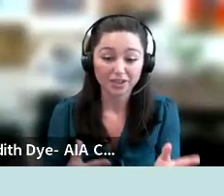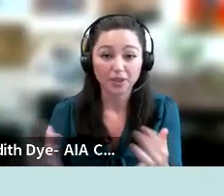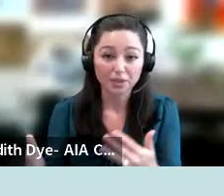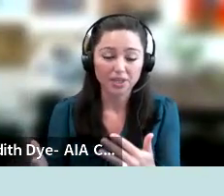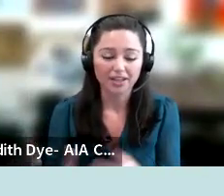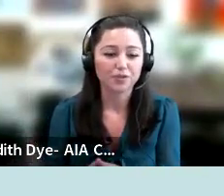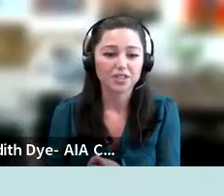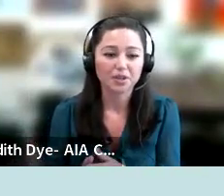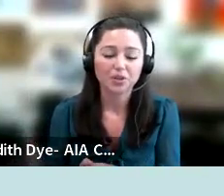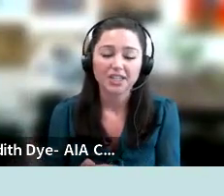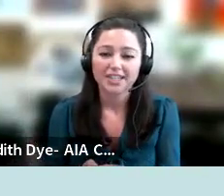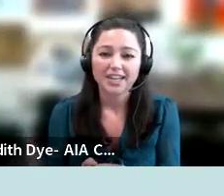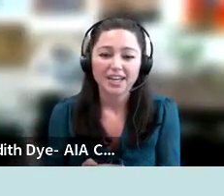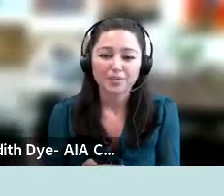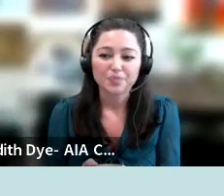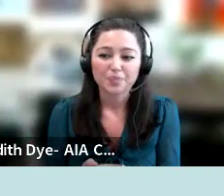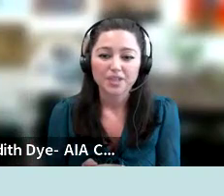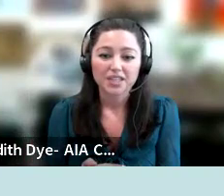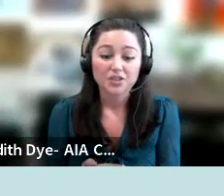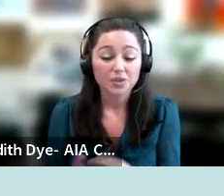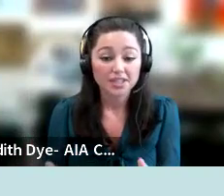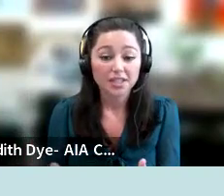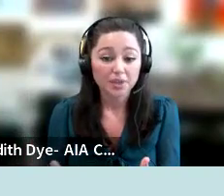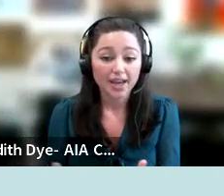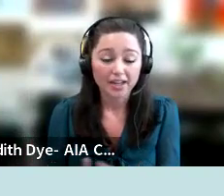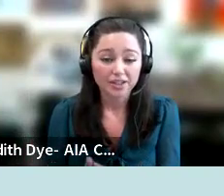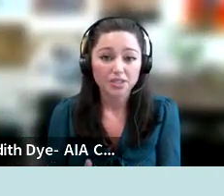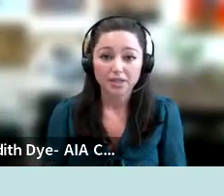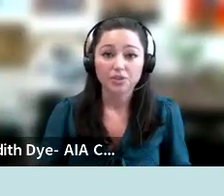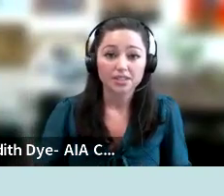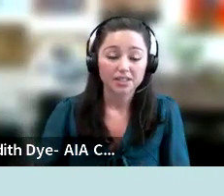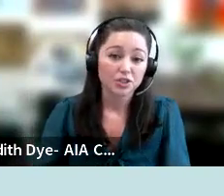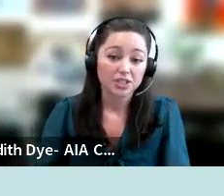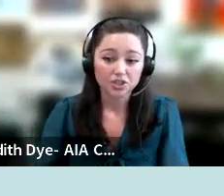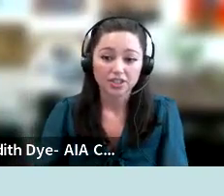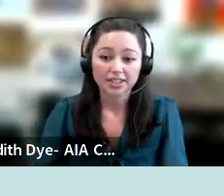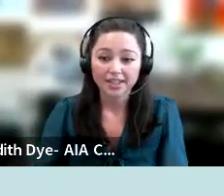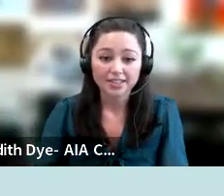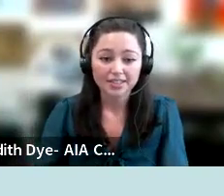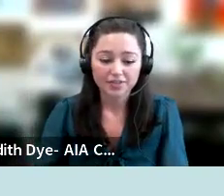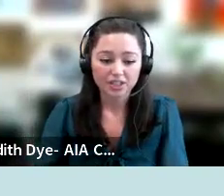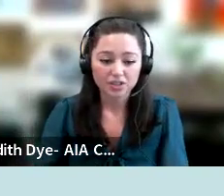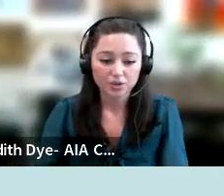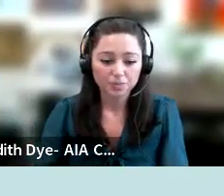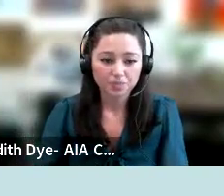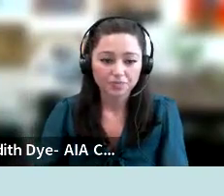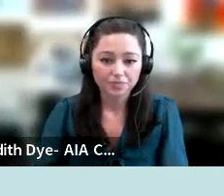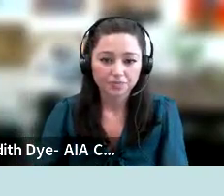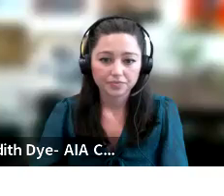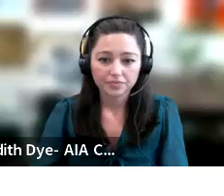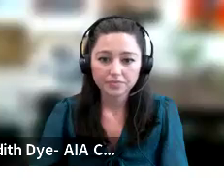just like the Illinois EPA, for example. So the CDB Act was enabled into legislation in